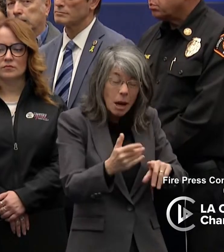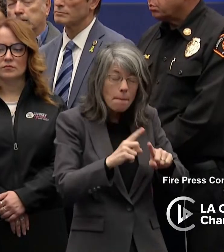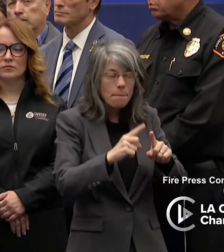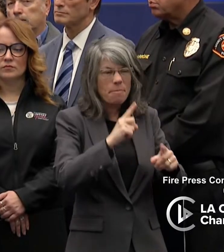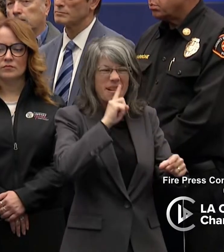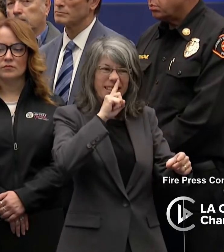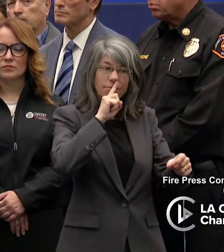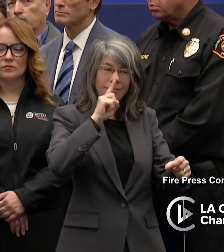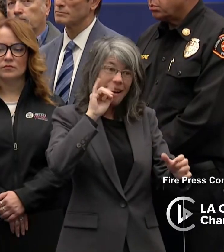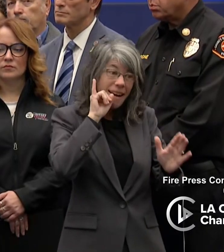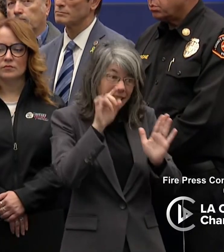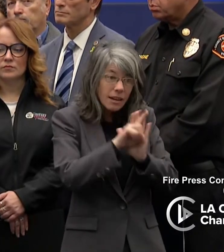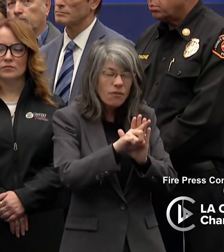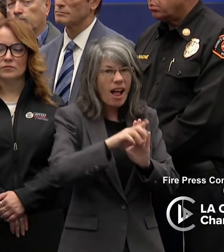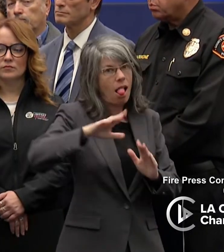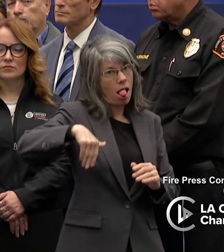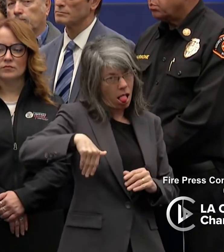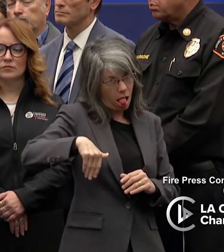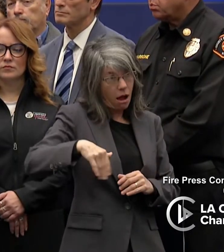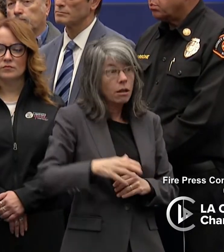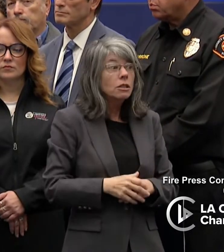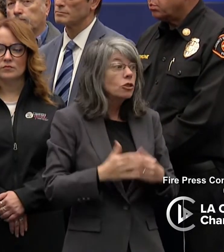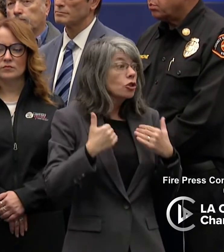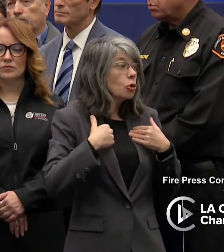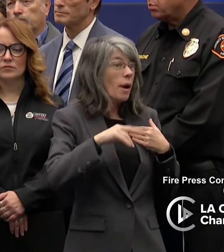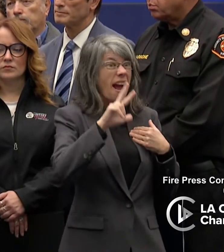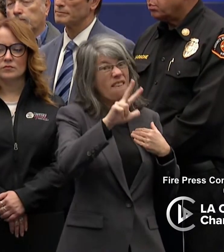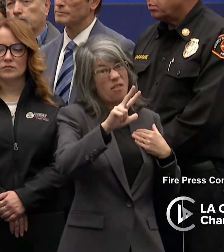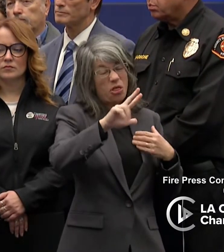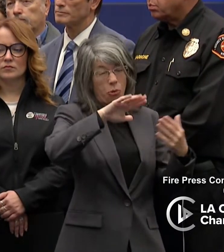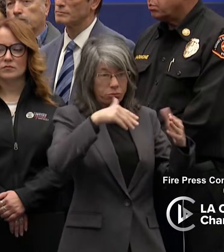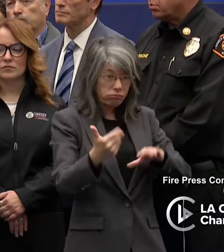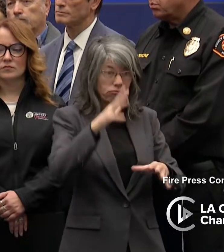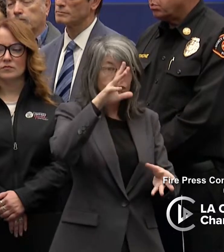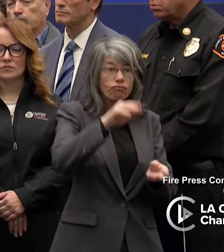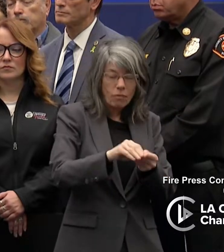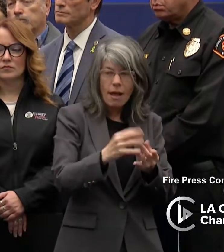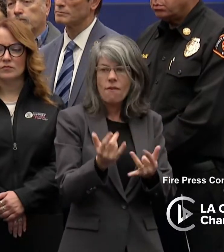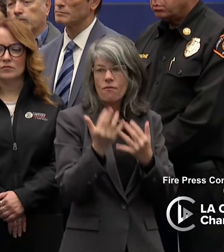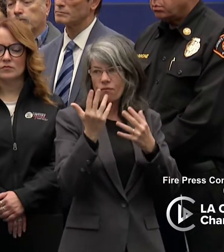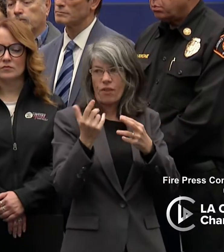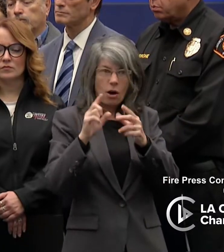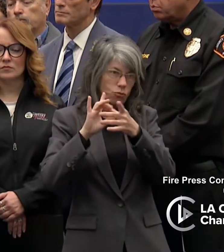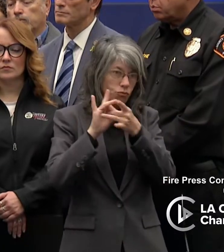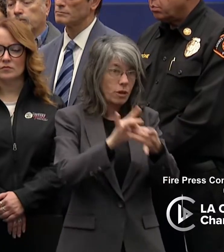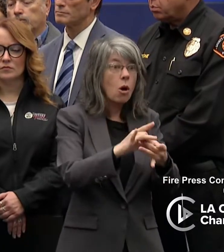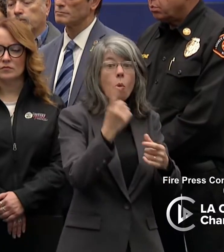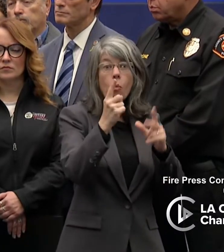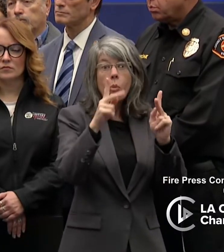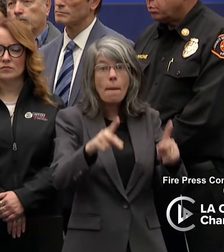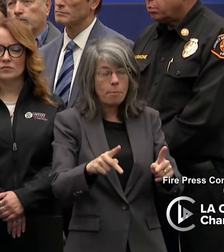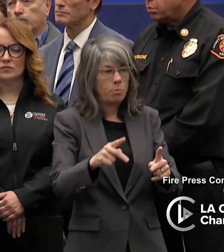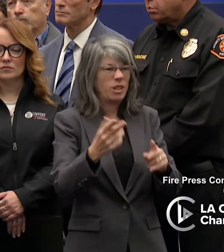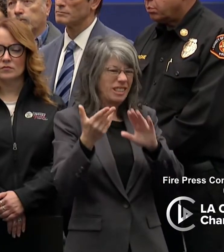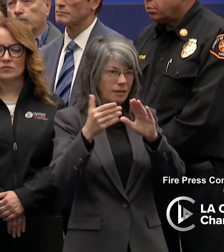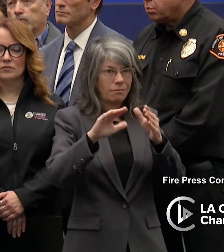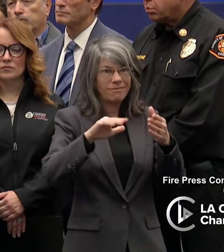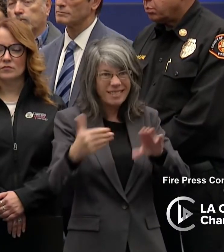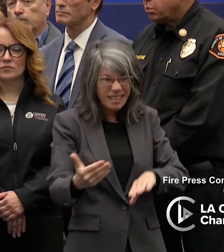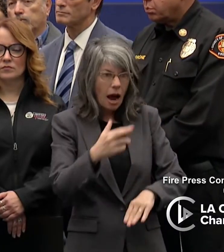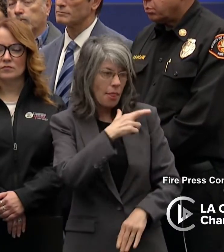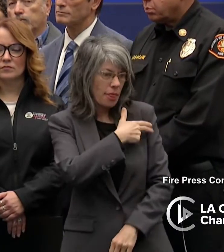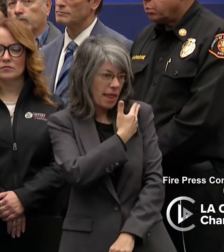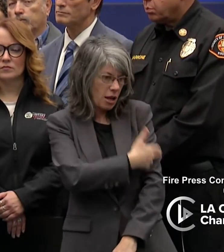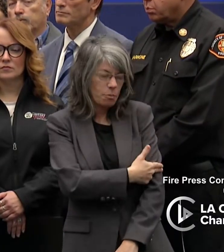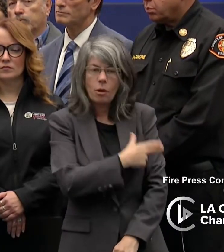to be positively identified. In total, we have 3 fatalities that are fire-related. 1 person died at the hospital but had not